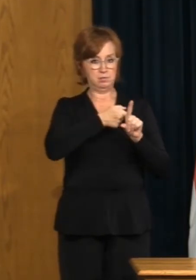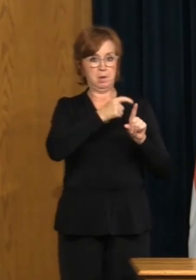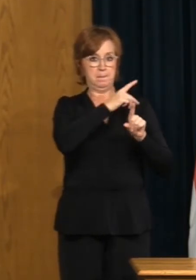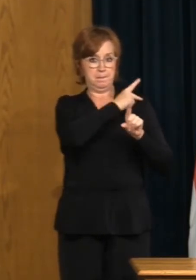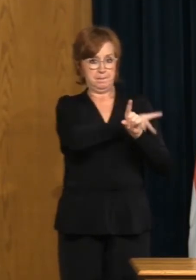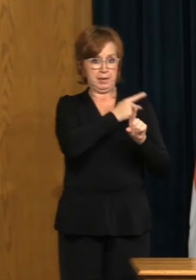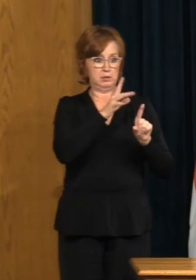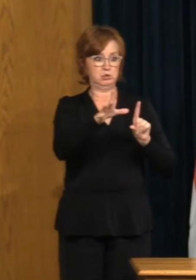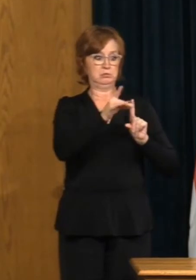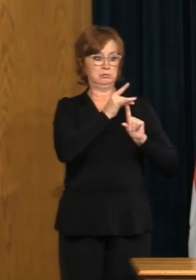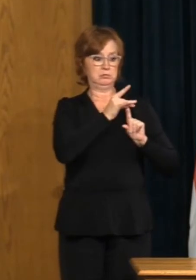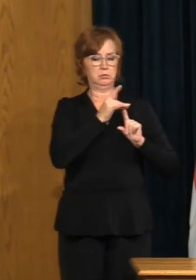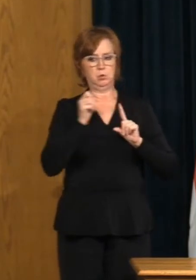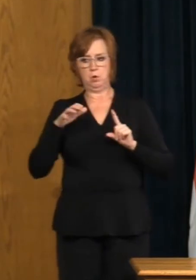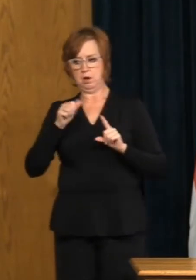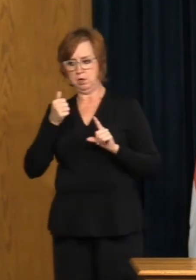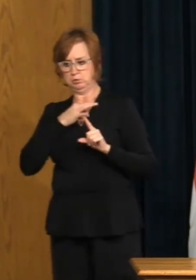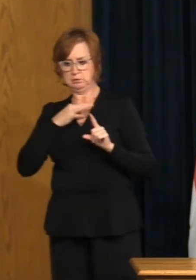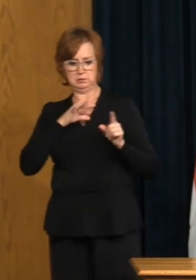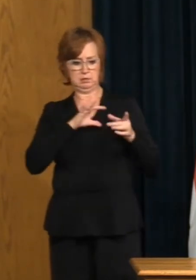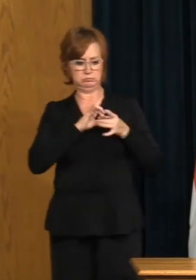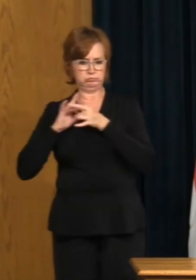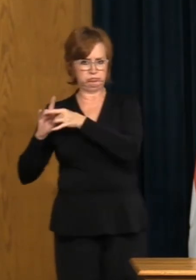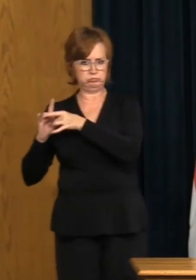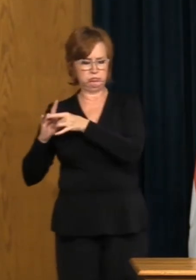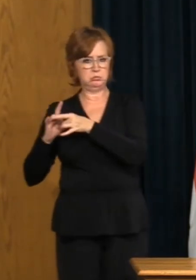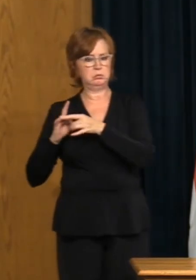for everyone else in the community setting. But certainly,